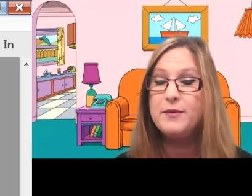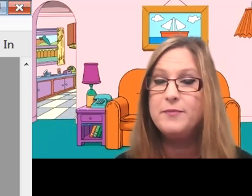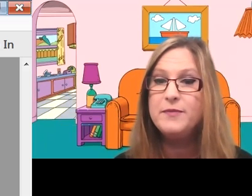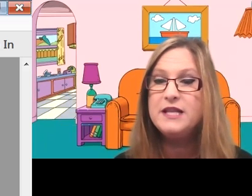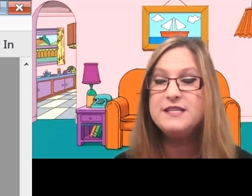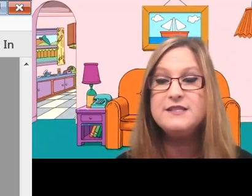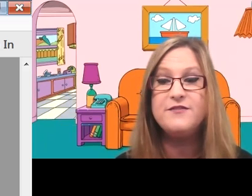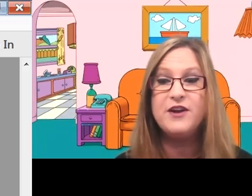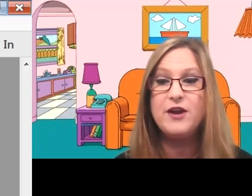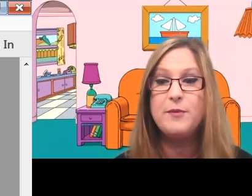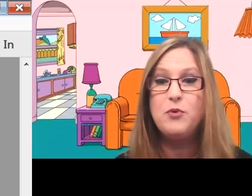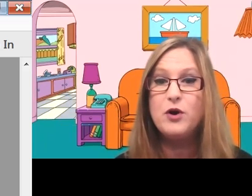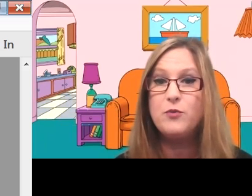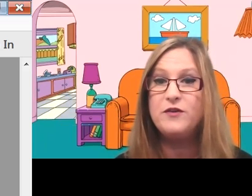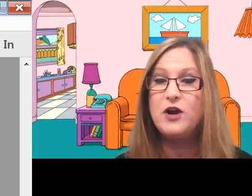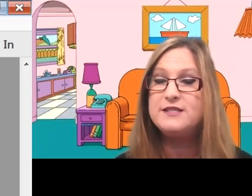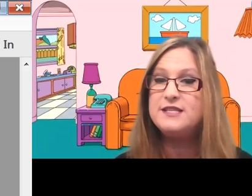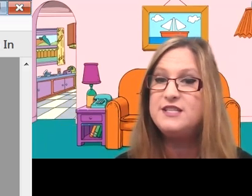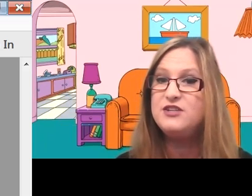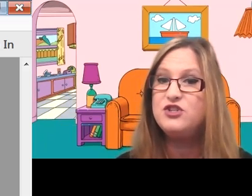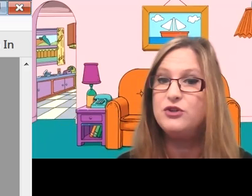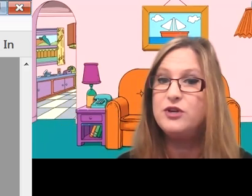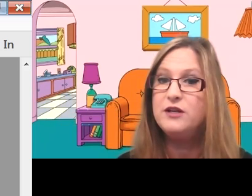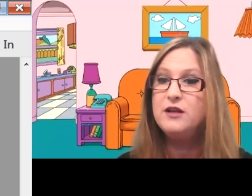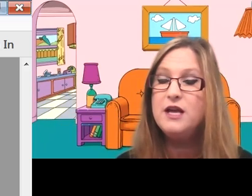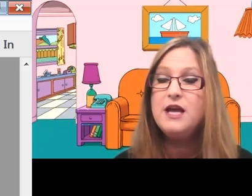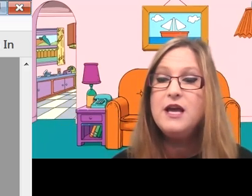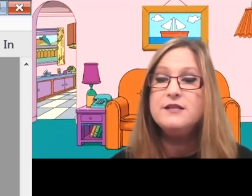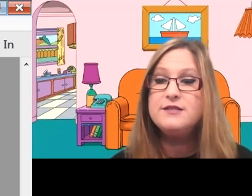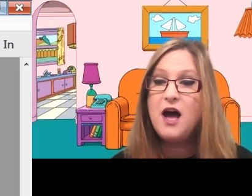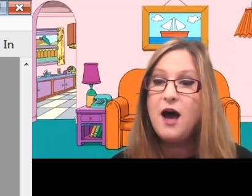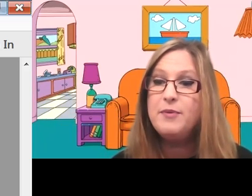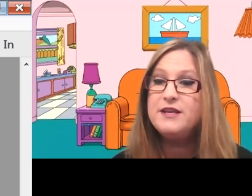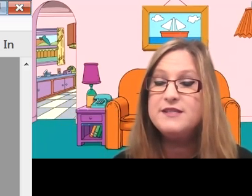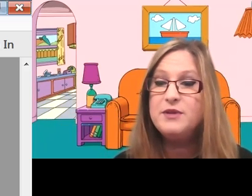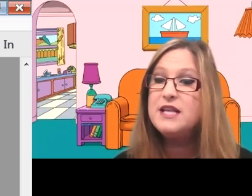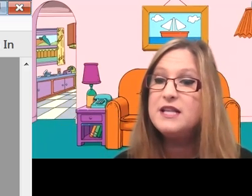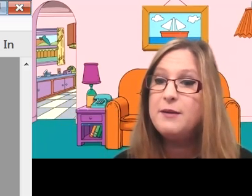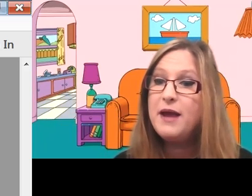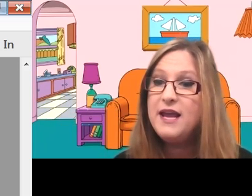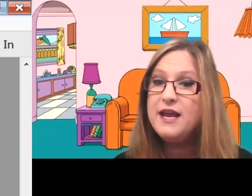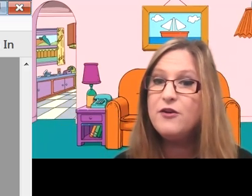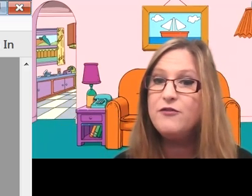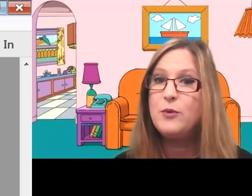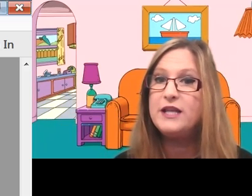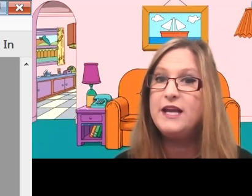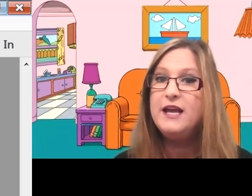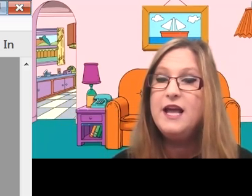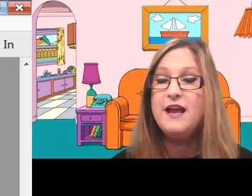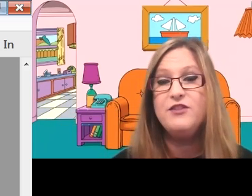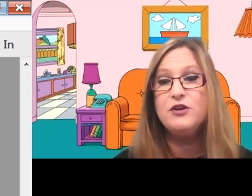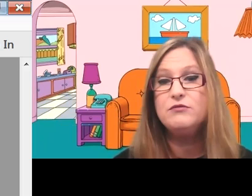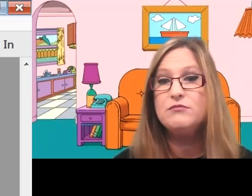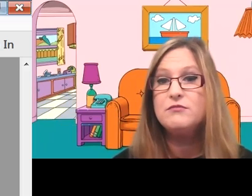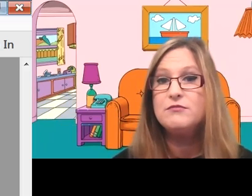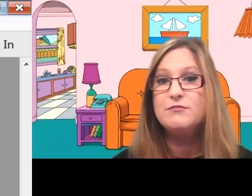Stop. This is a very important one for us to teach children. Stop is something that they may hear frequently